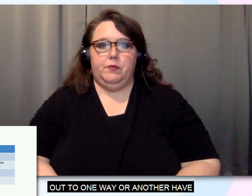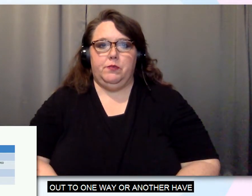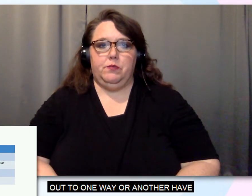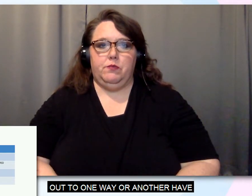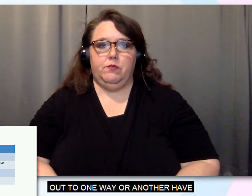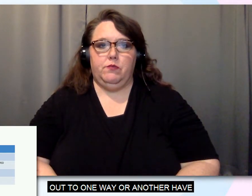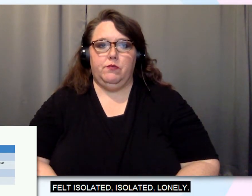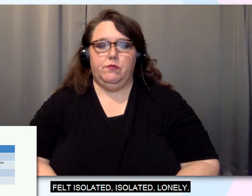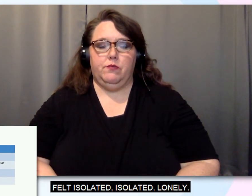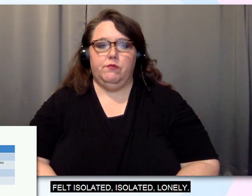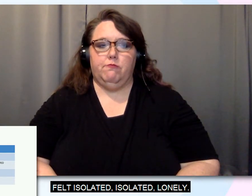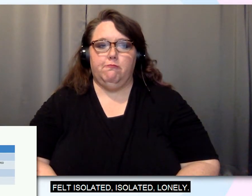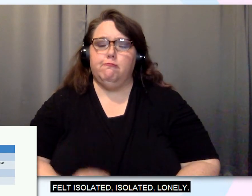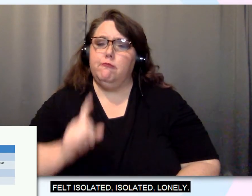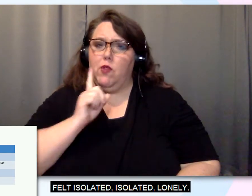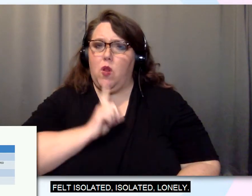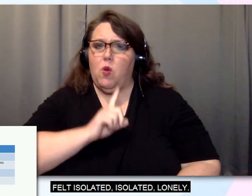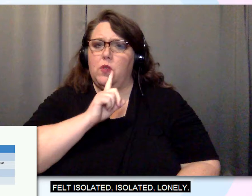isolated.